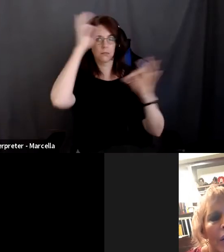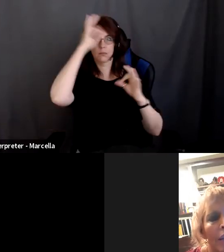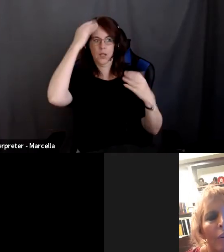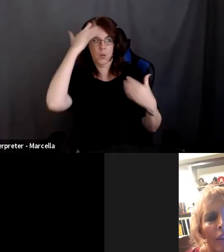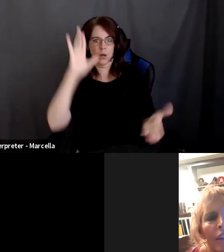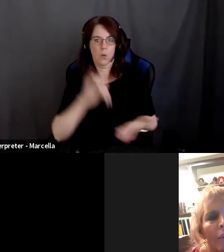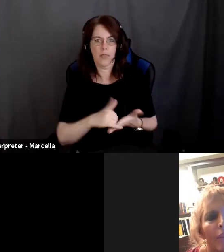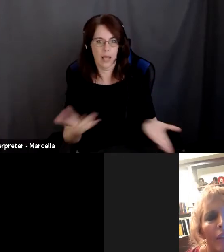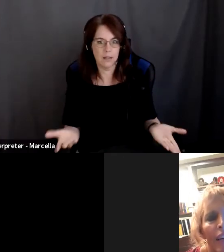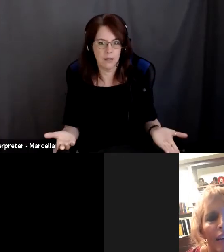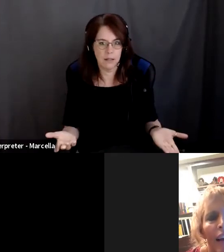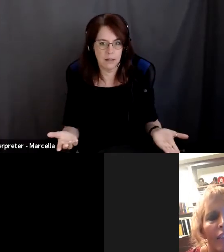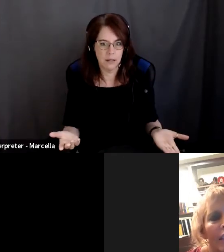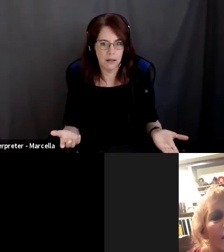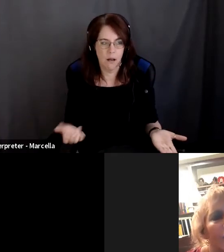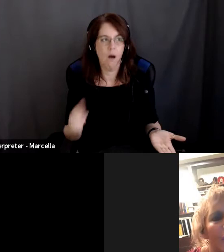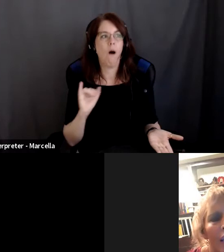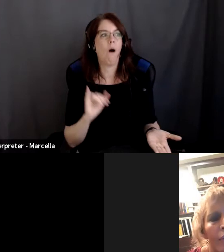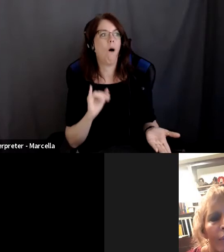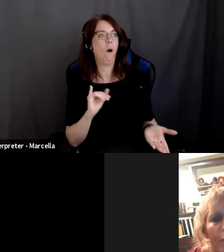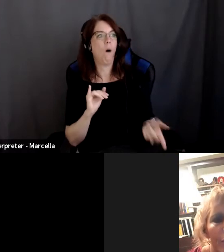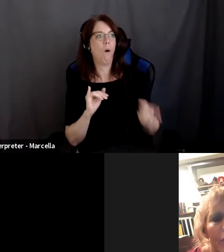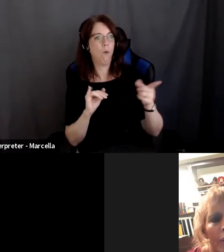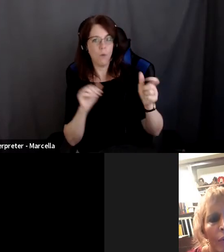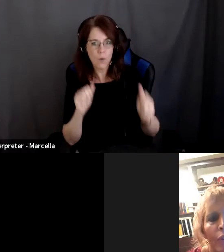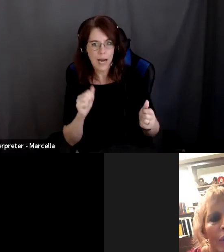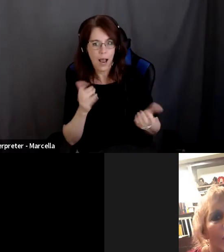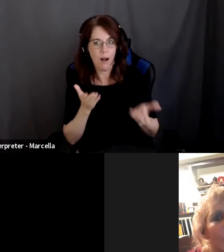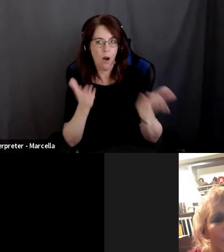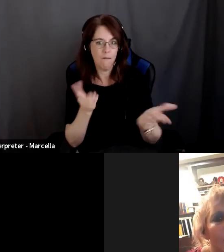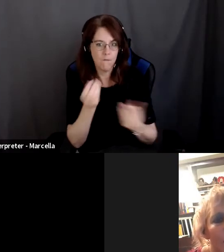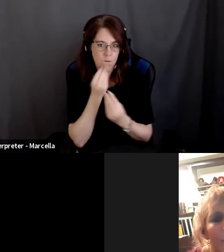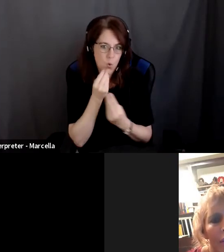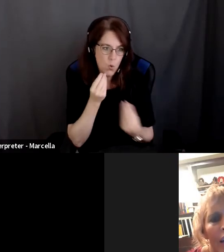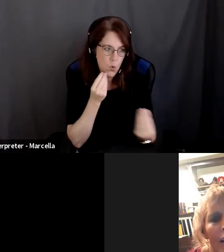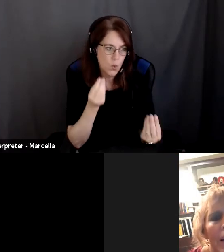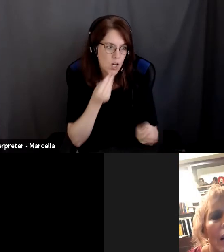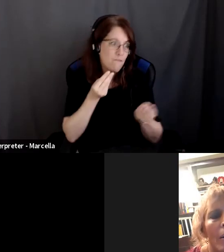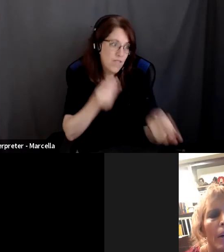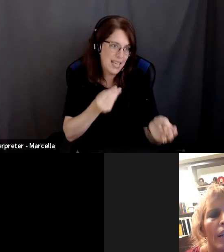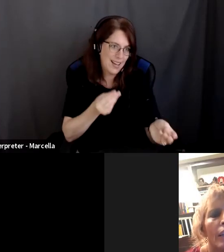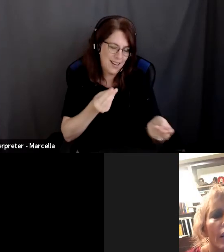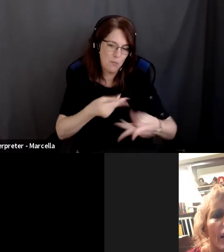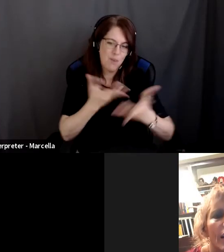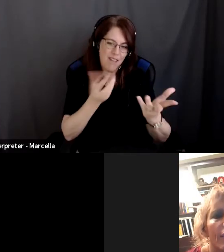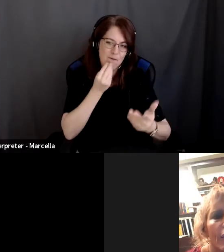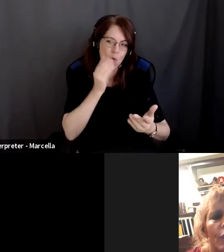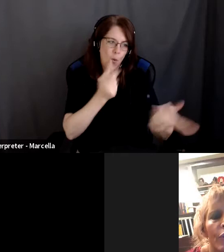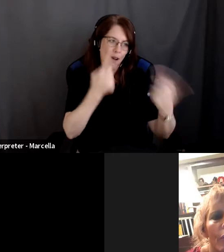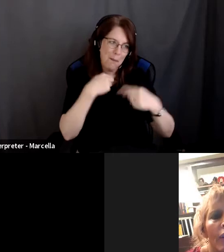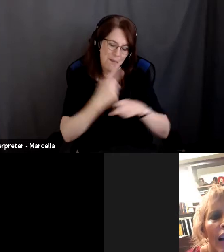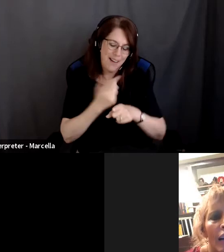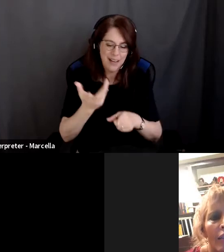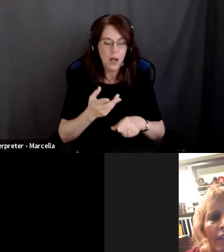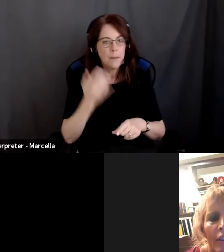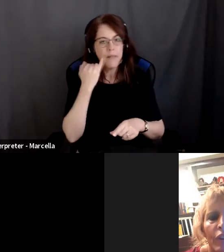So knowing that, we found out that, yes, you can have food, you feed them, they'll come. But if you